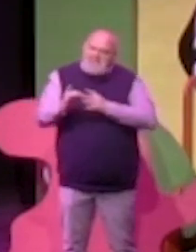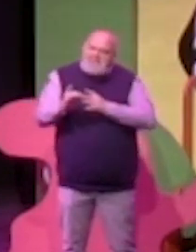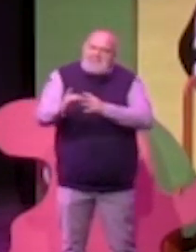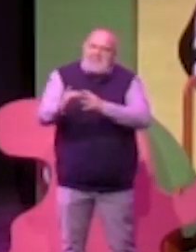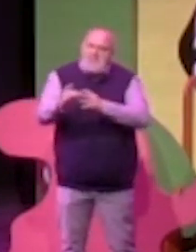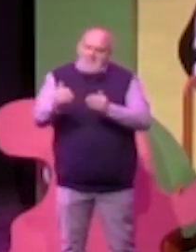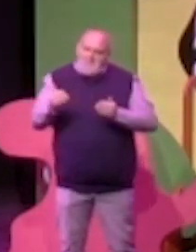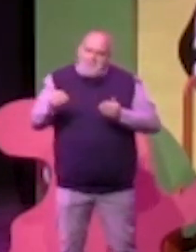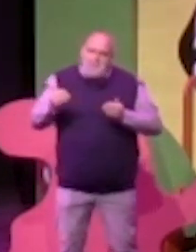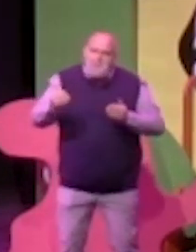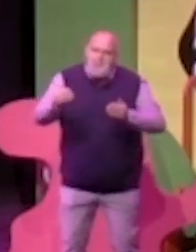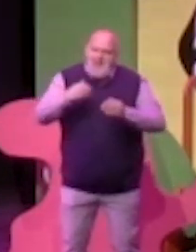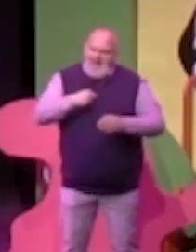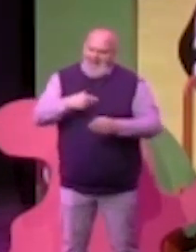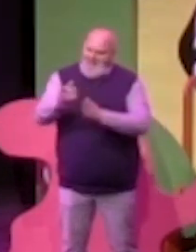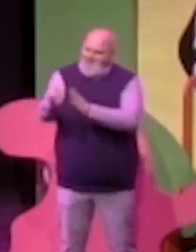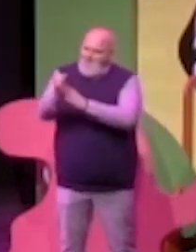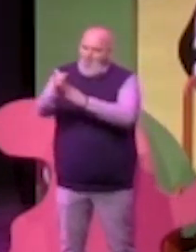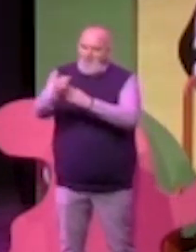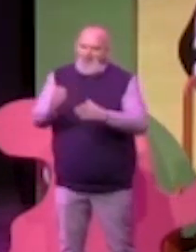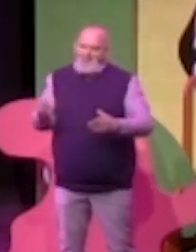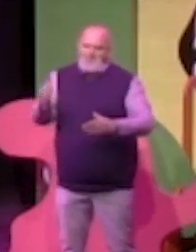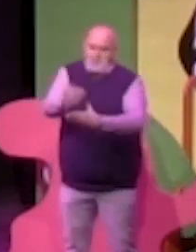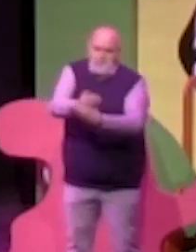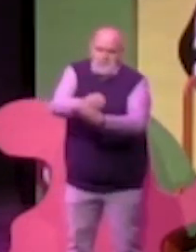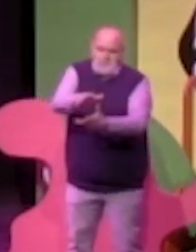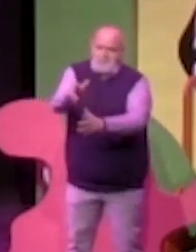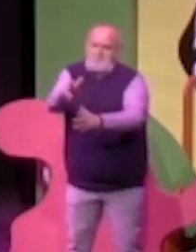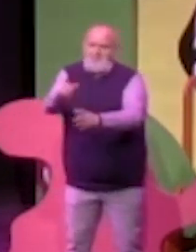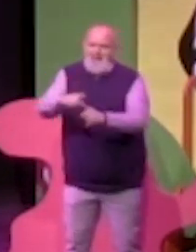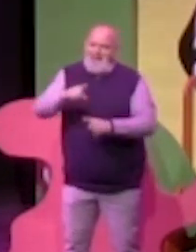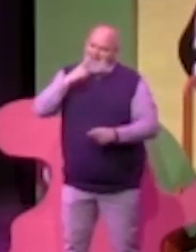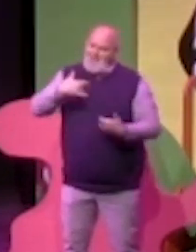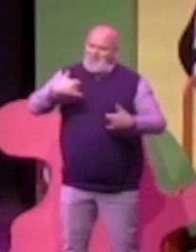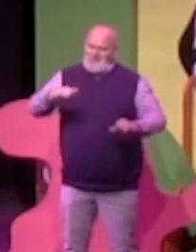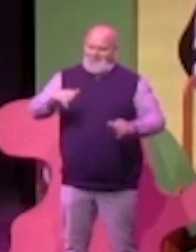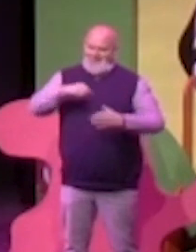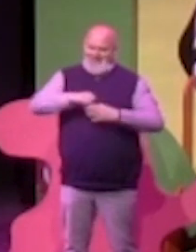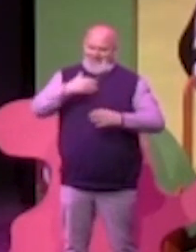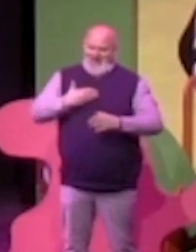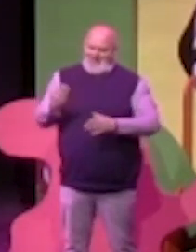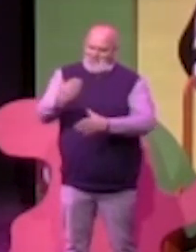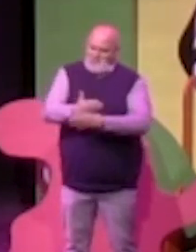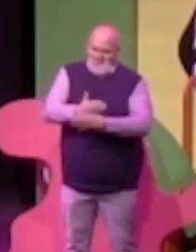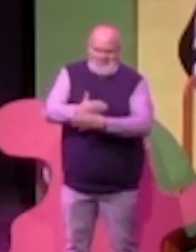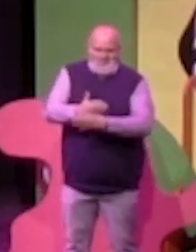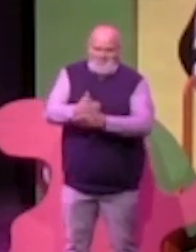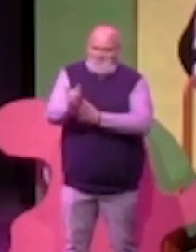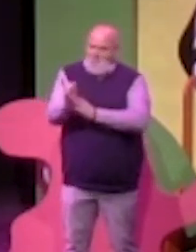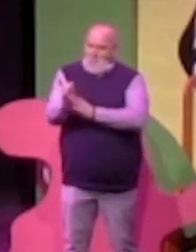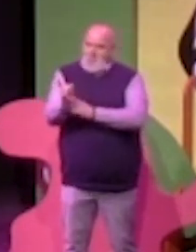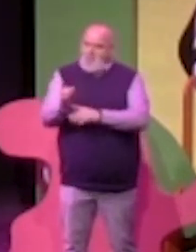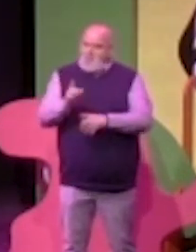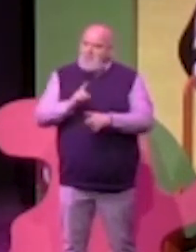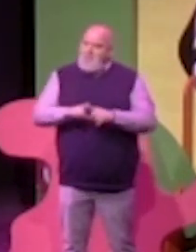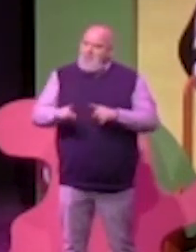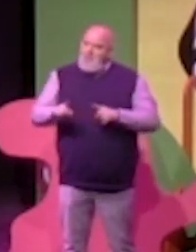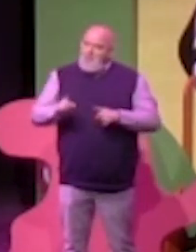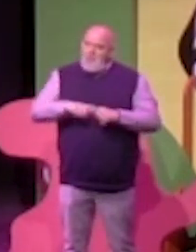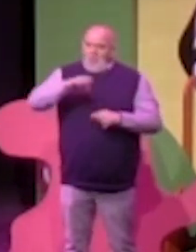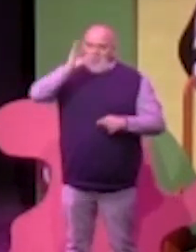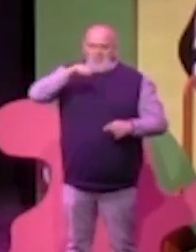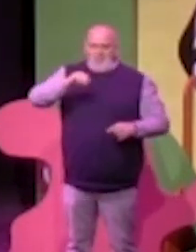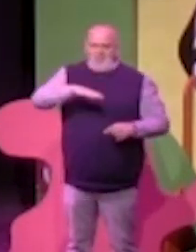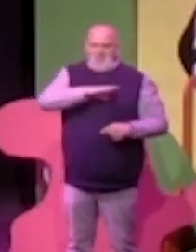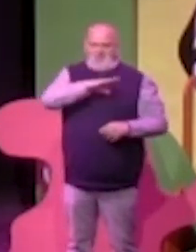of disruption. And so I think we are still in that. We are still in that window, but also we know things like you'll never